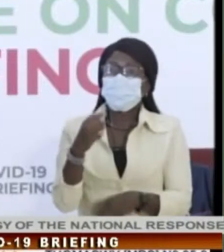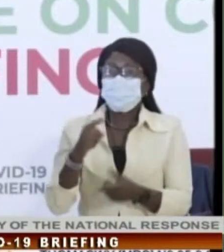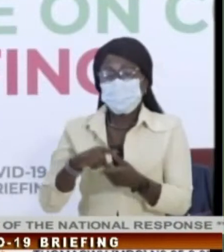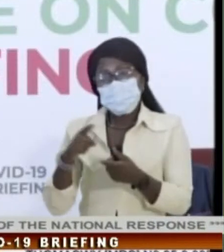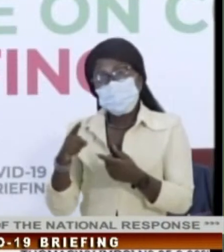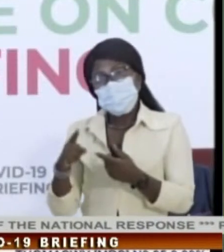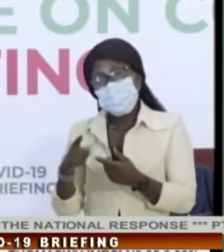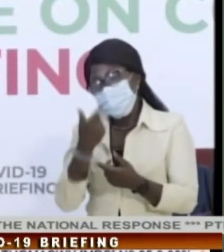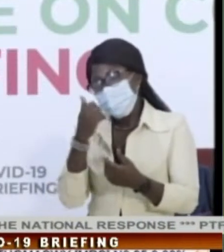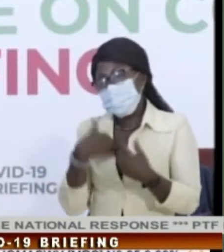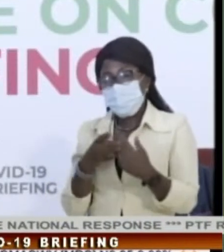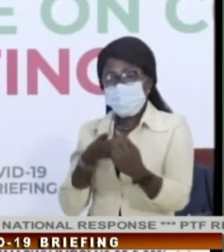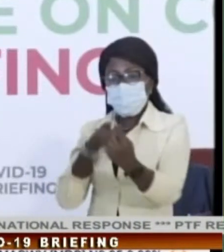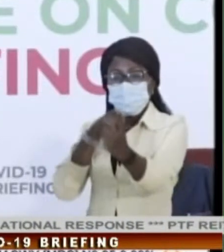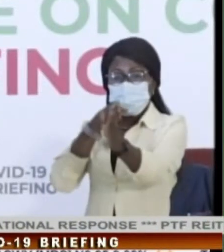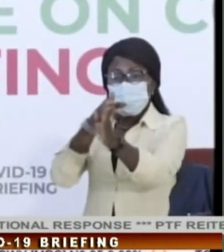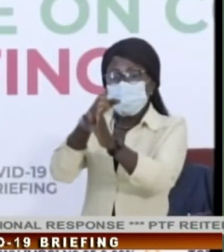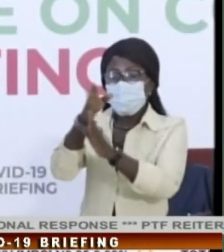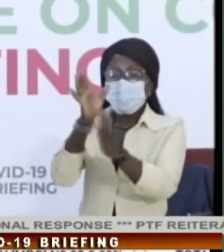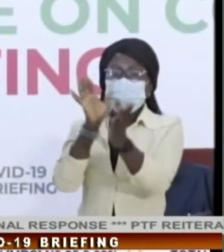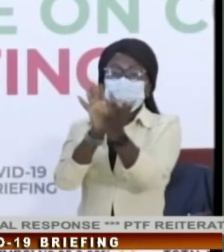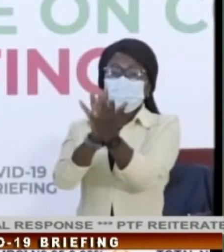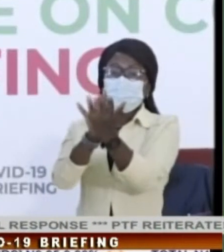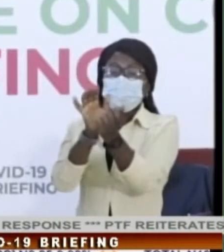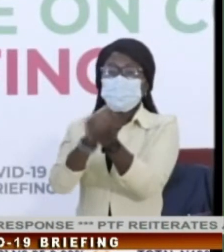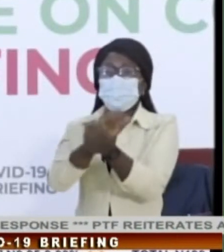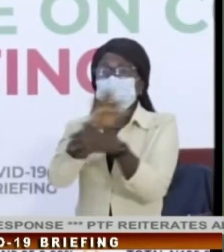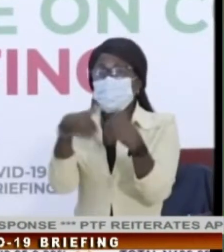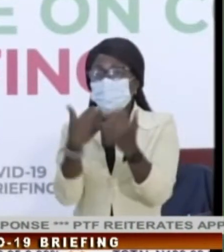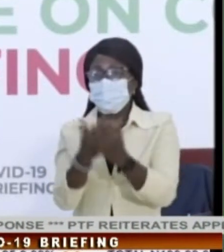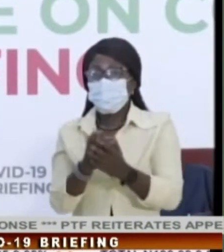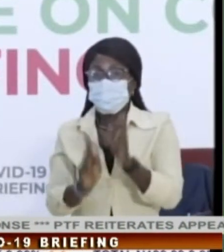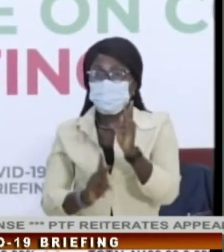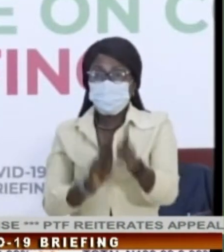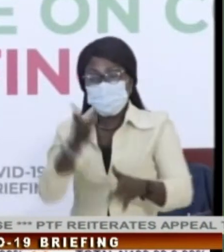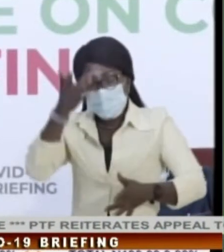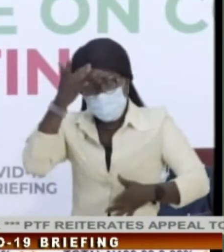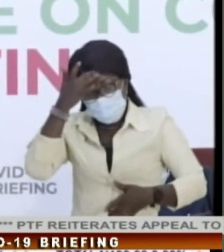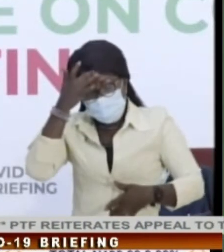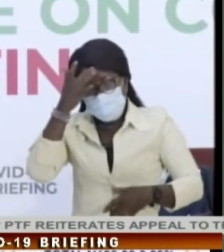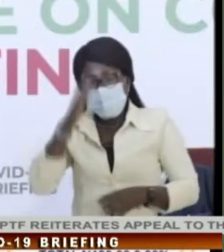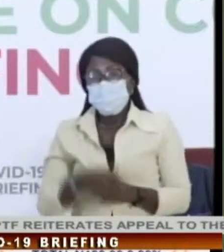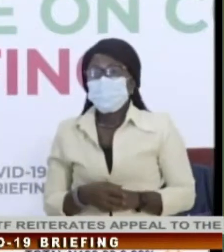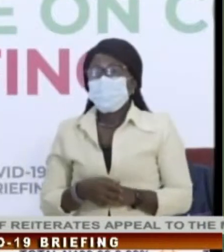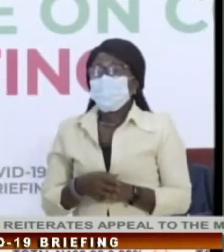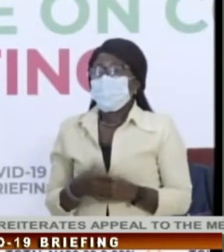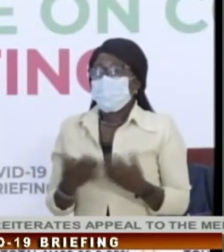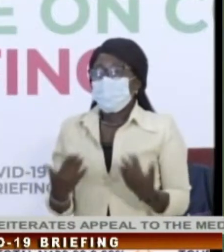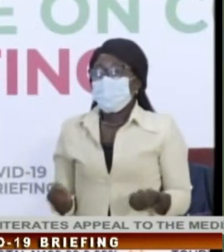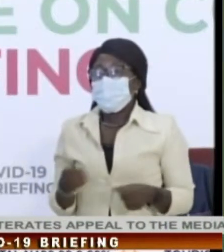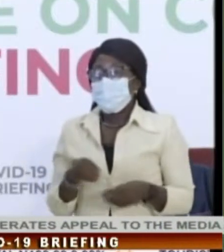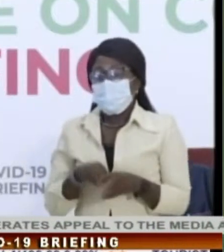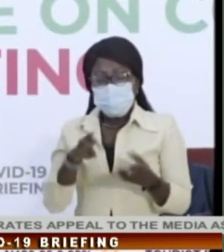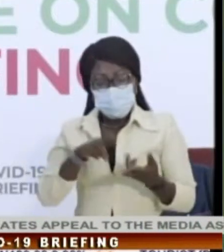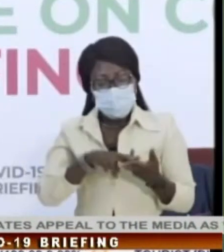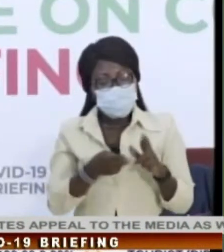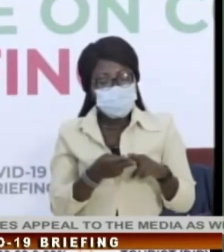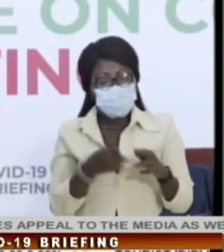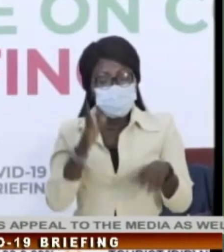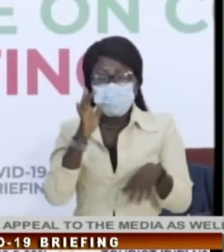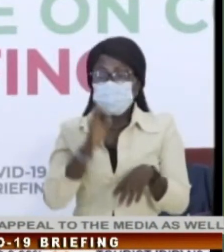contact with cases, especially those ones that work in isolation units. In terms of reinfection and